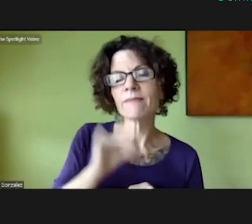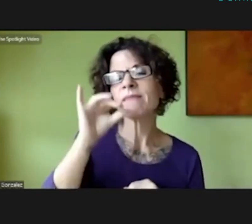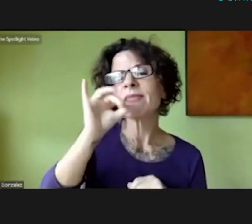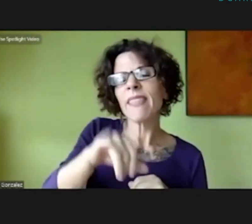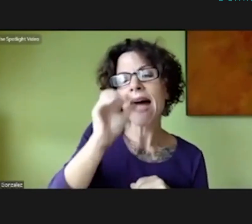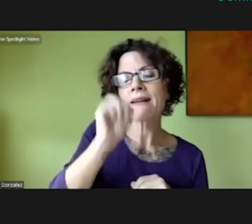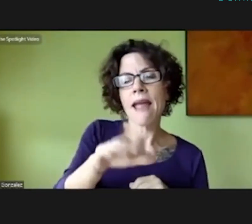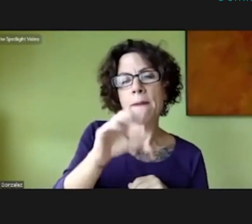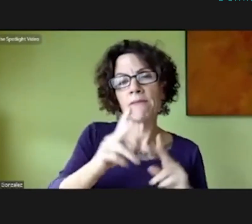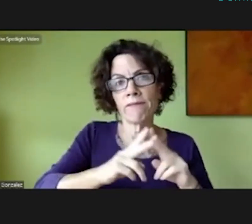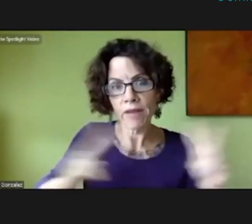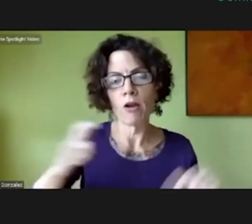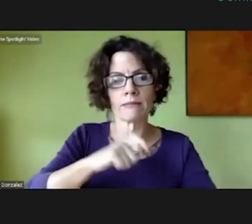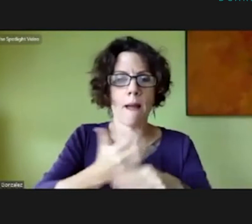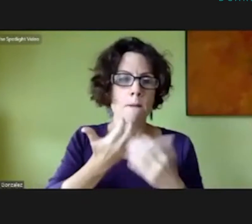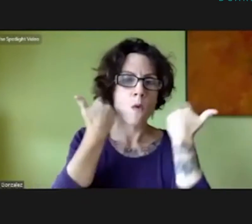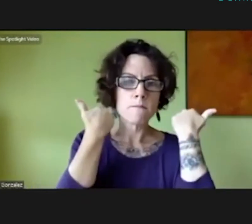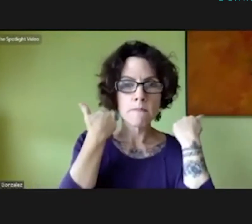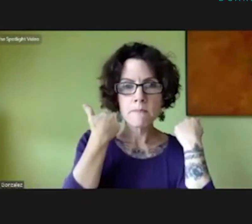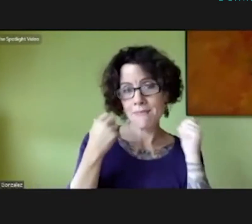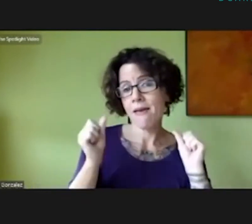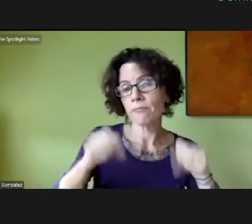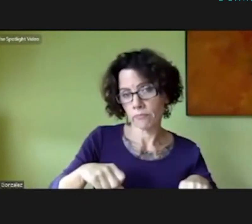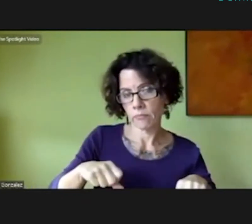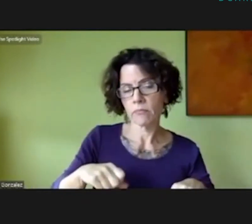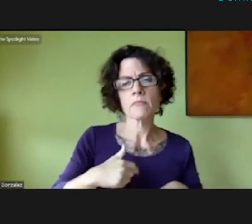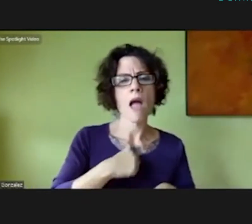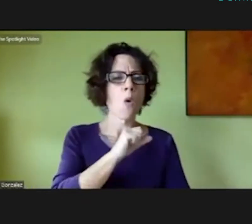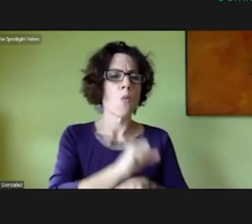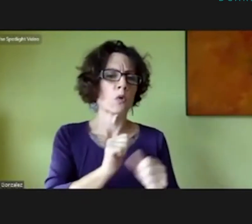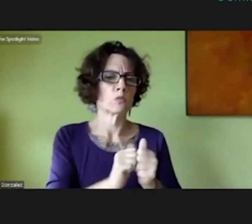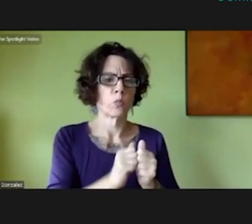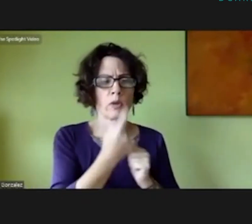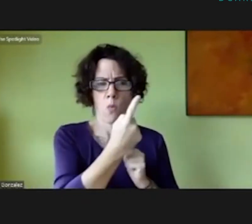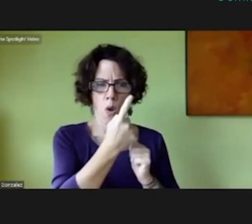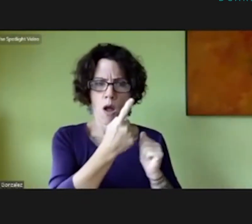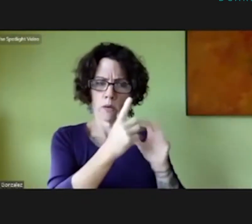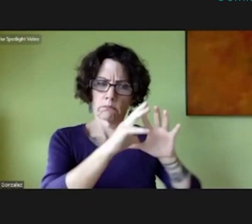And they can notify everybody at once. Any personal property,